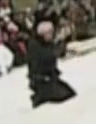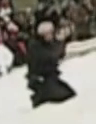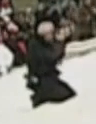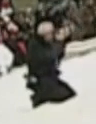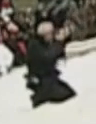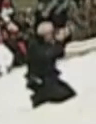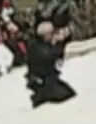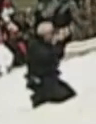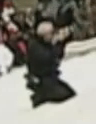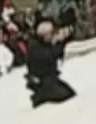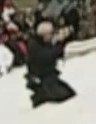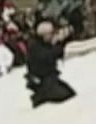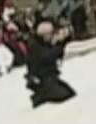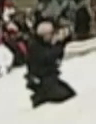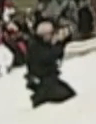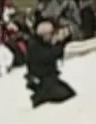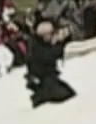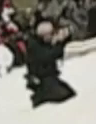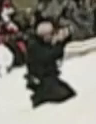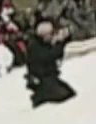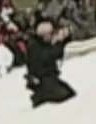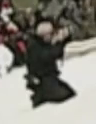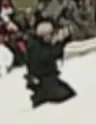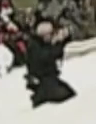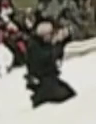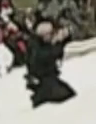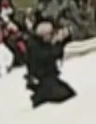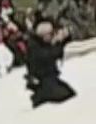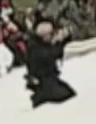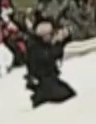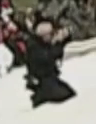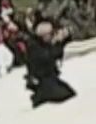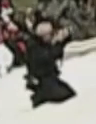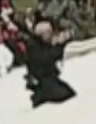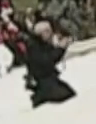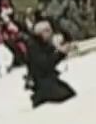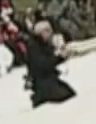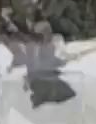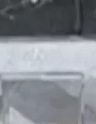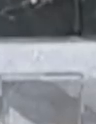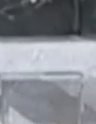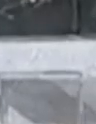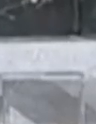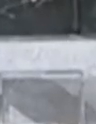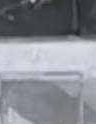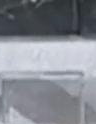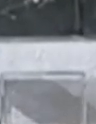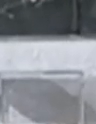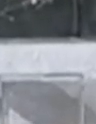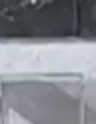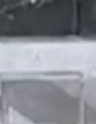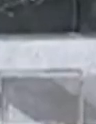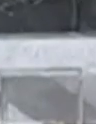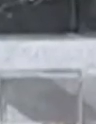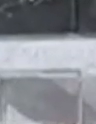Island National Guard. General McBride will make the presentation of the gorget to Governor Raimondo. The gorget originated in the